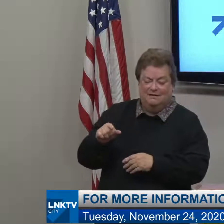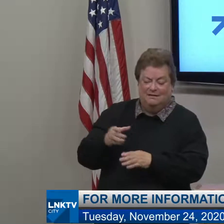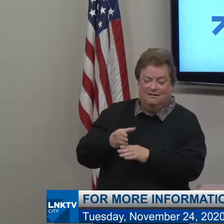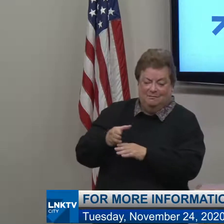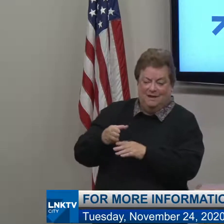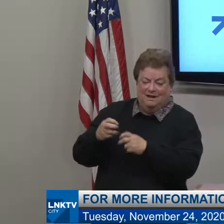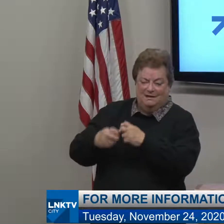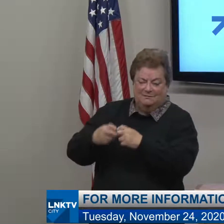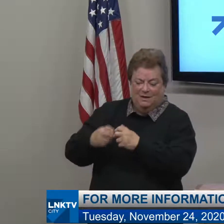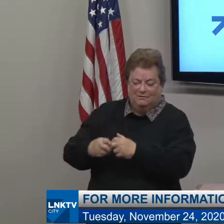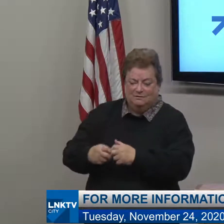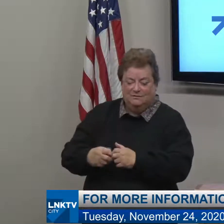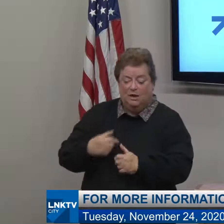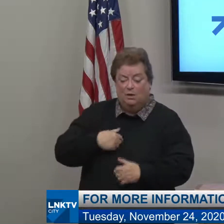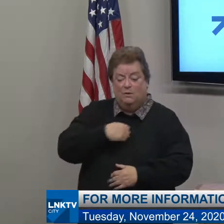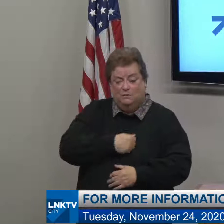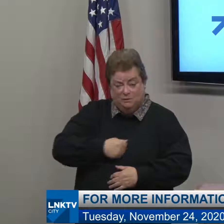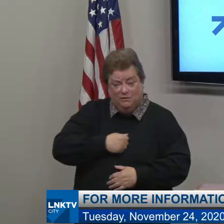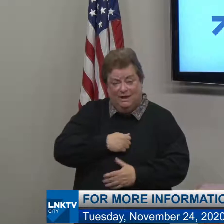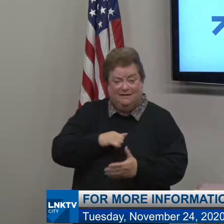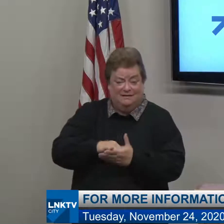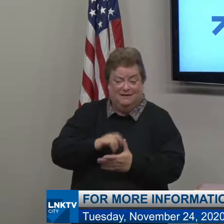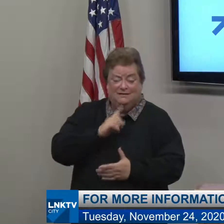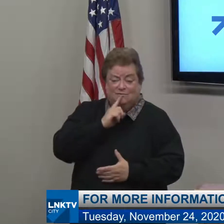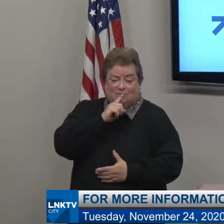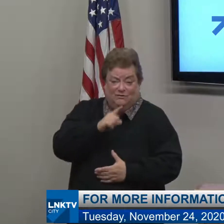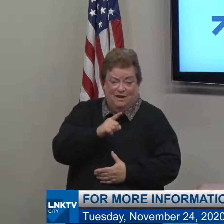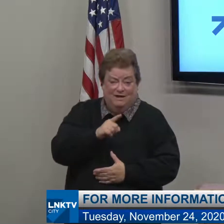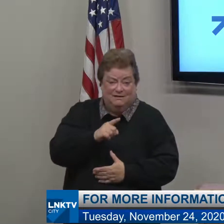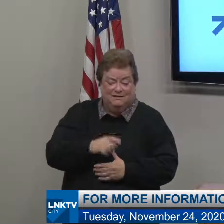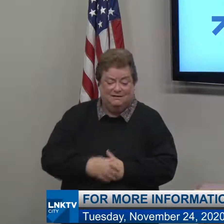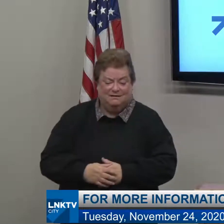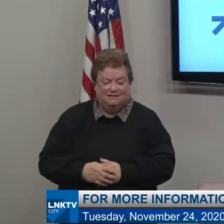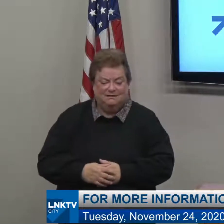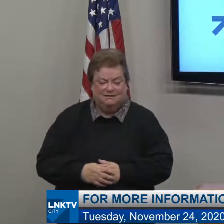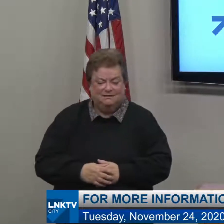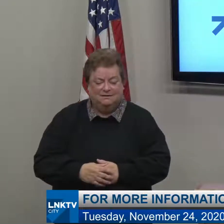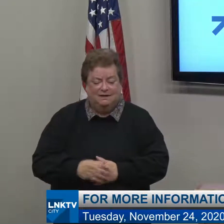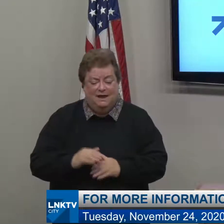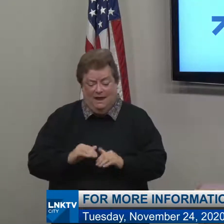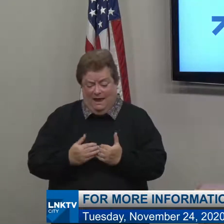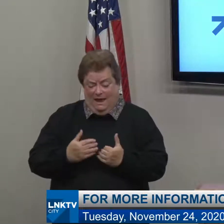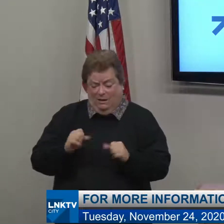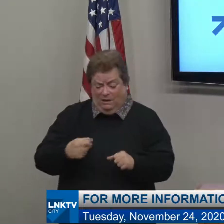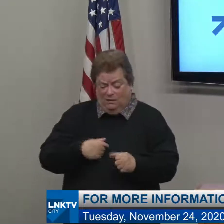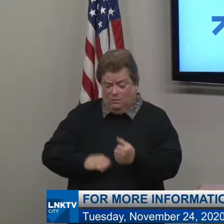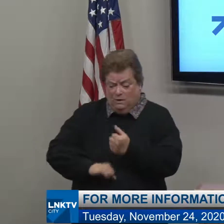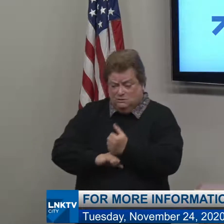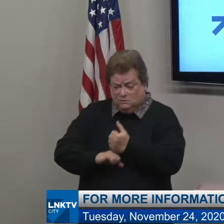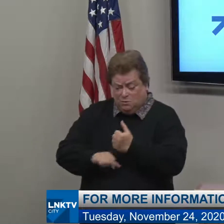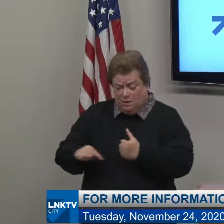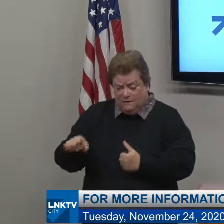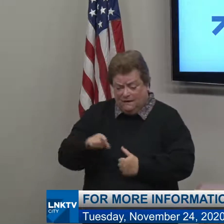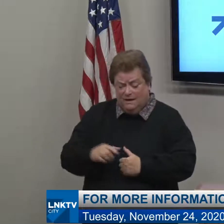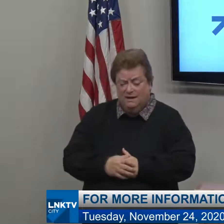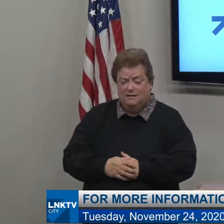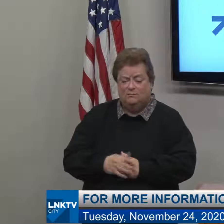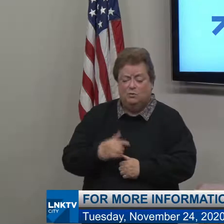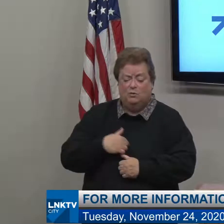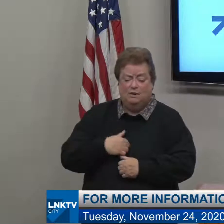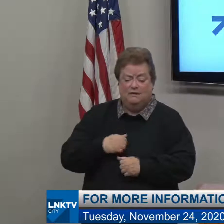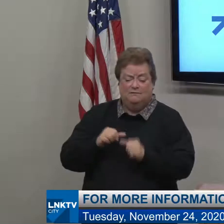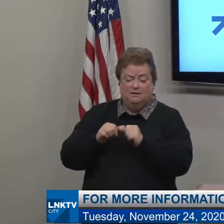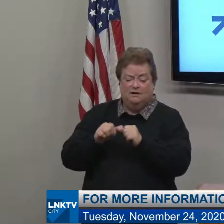We regret that that is the reality. And as to support for them, we have continued to